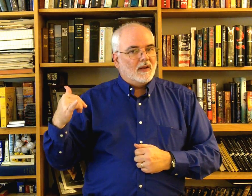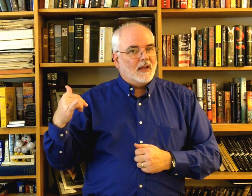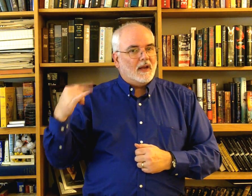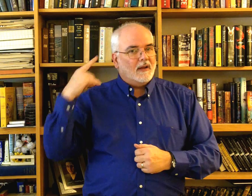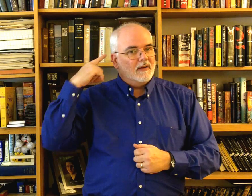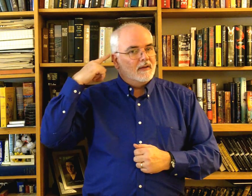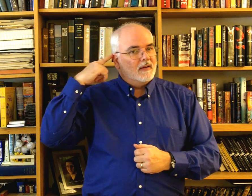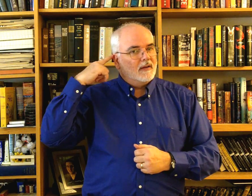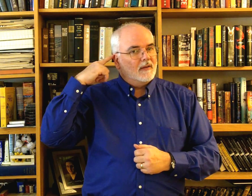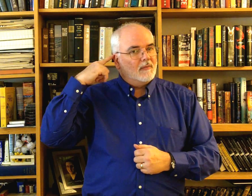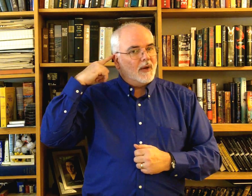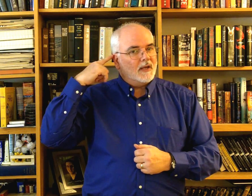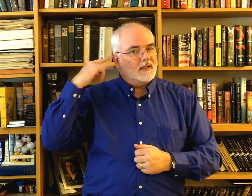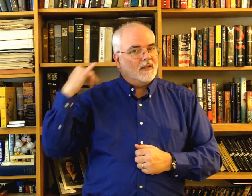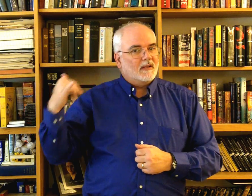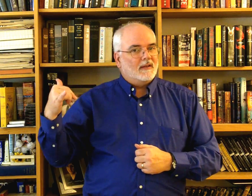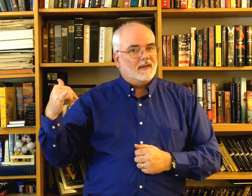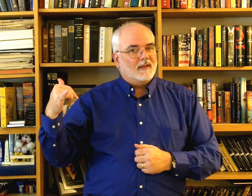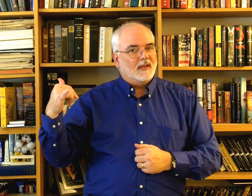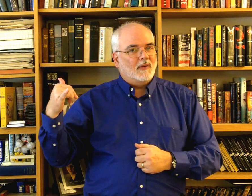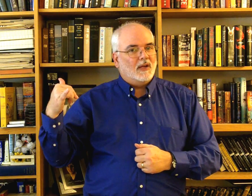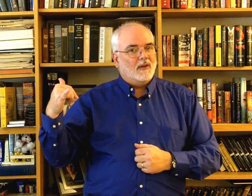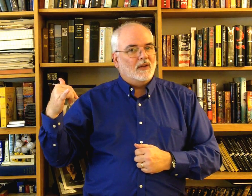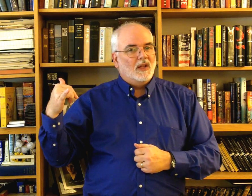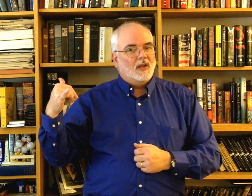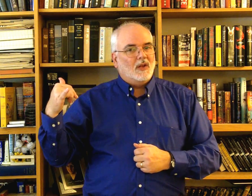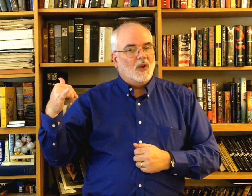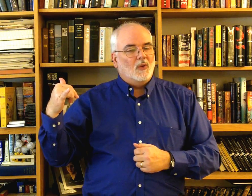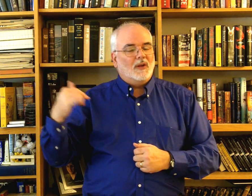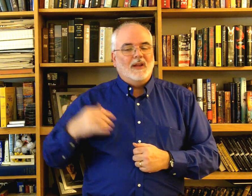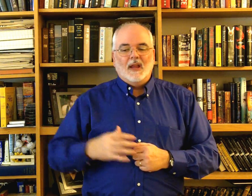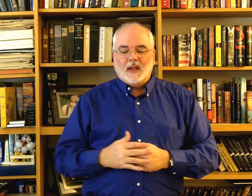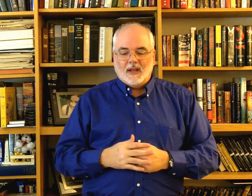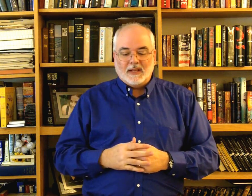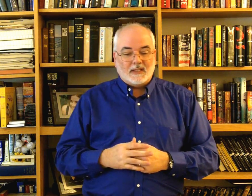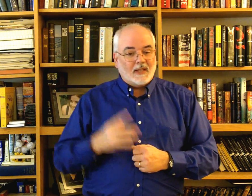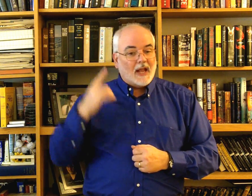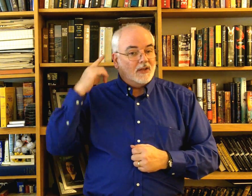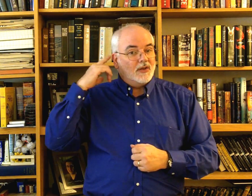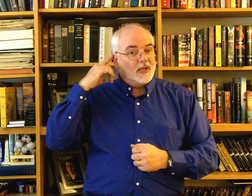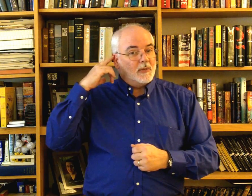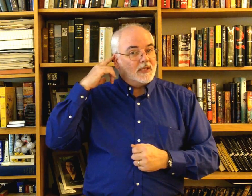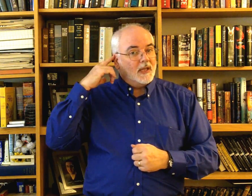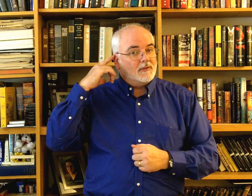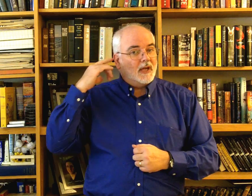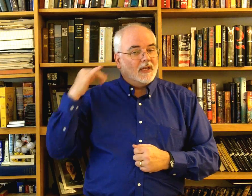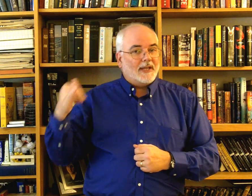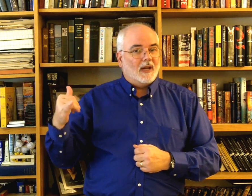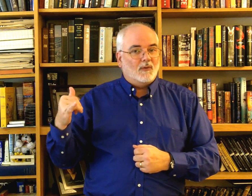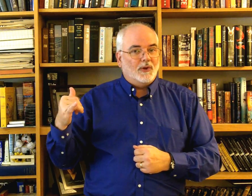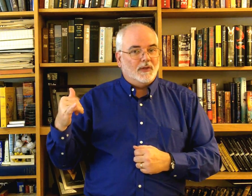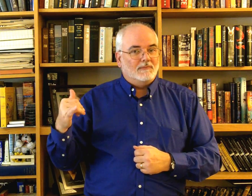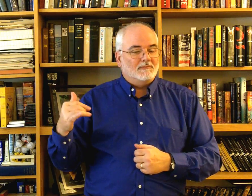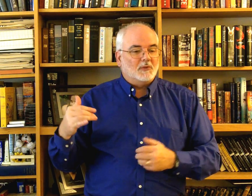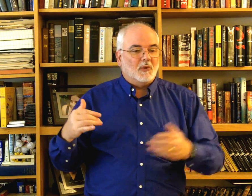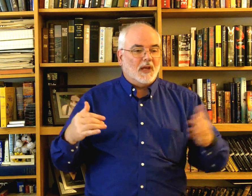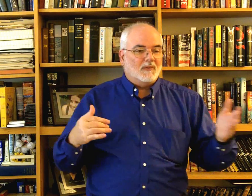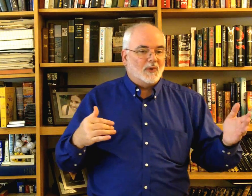Got it? Practice it. Here we go. Golden. And that's actually turned out to be the same sign as California. So California